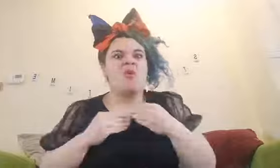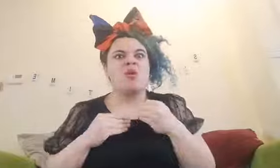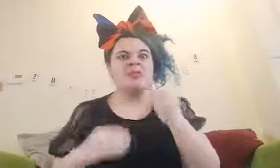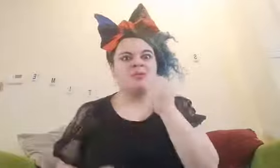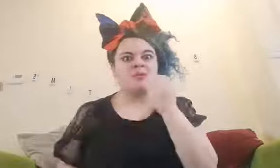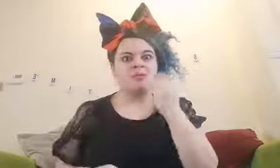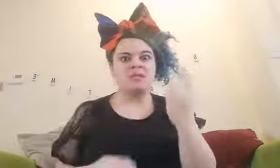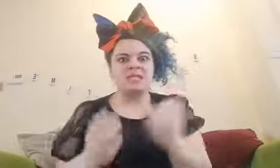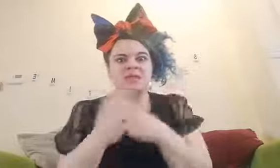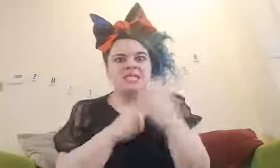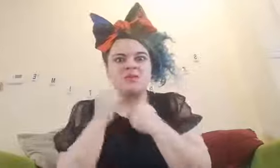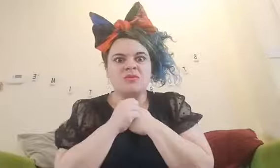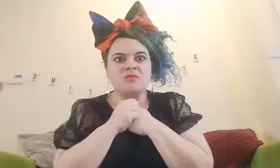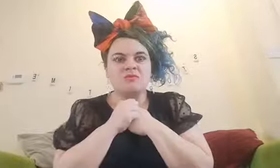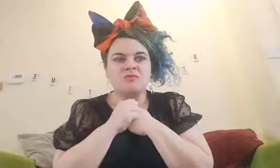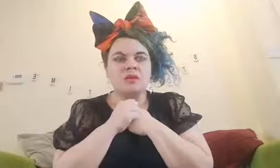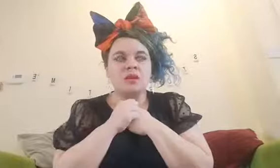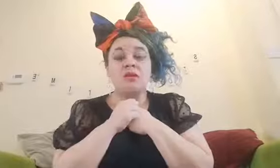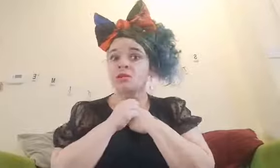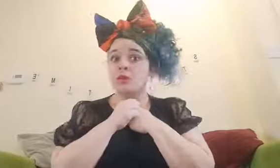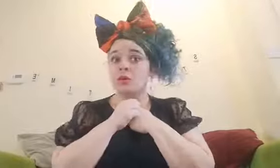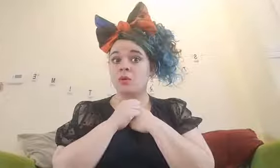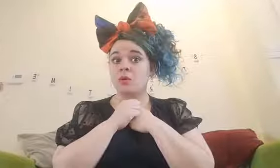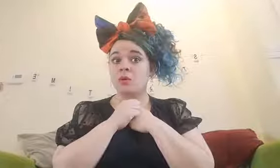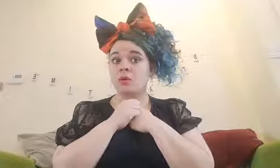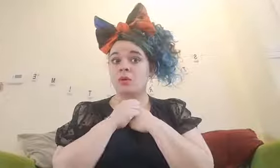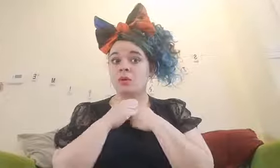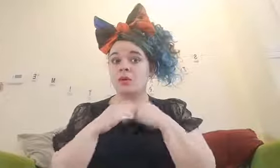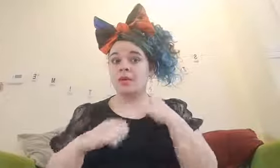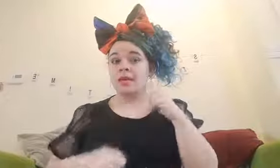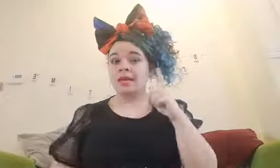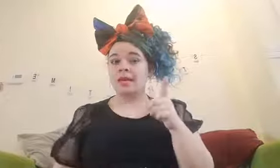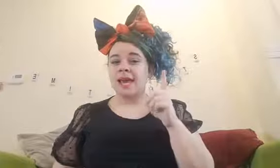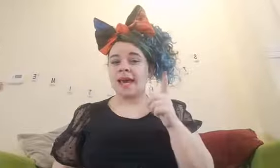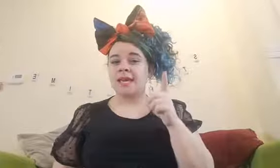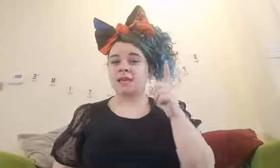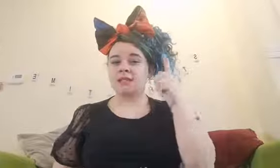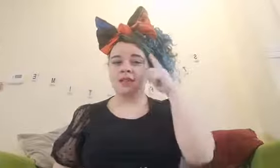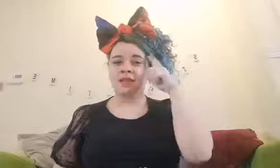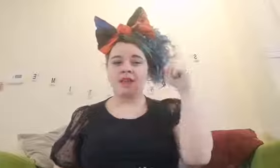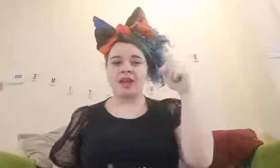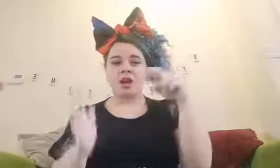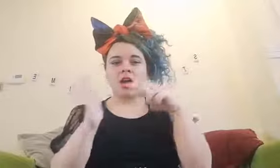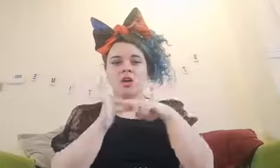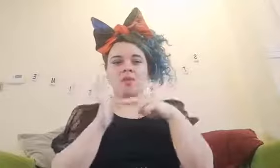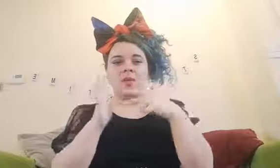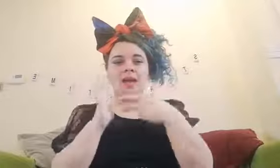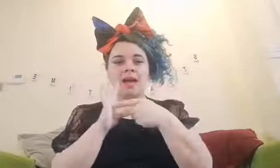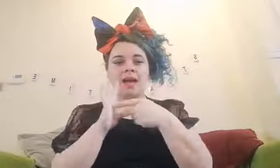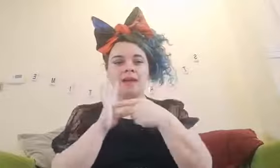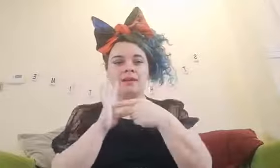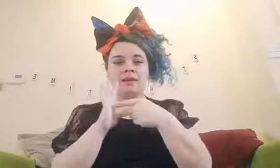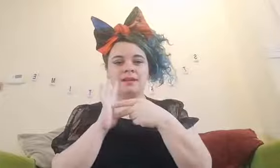of his food to himself. So, he had to think of a plan